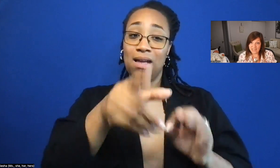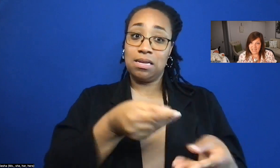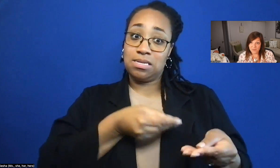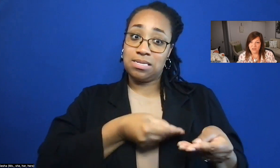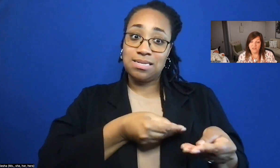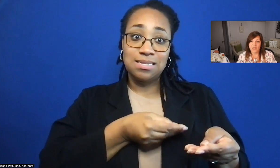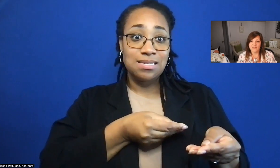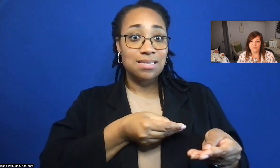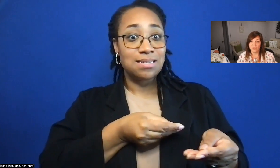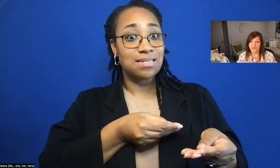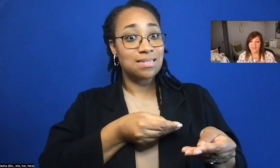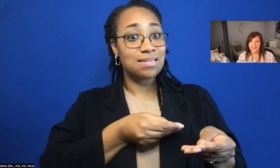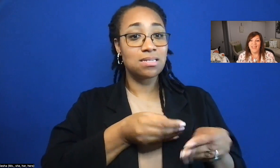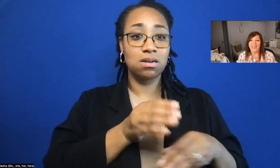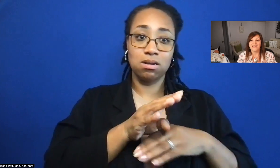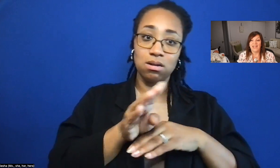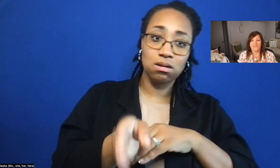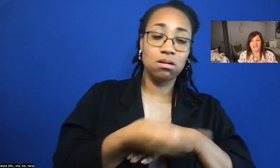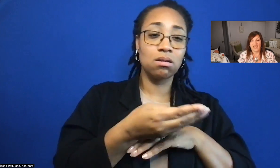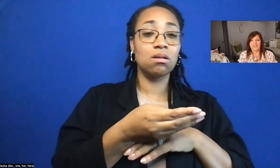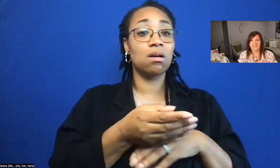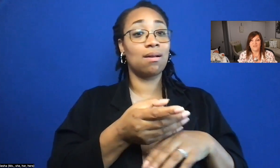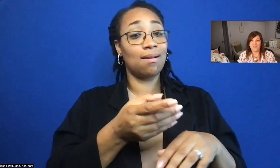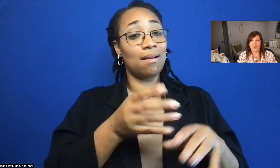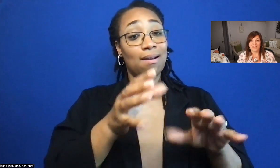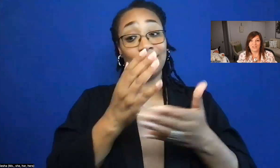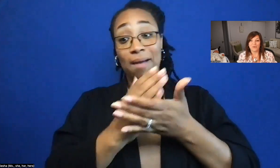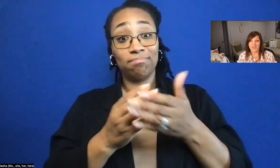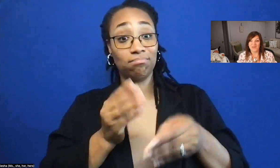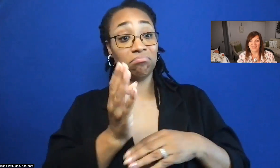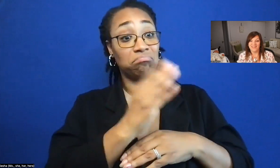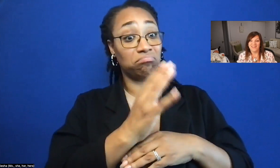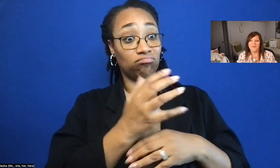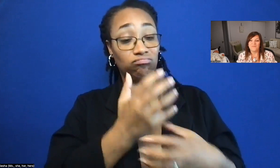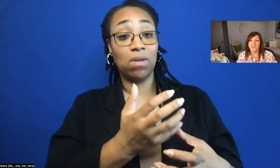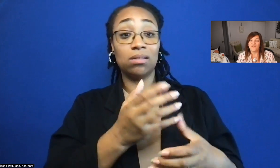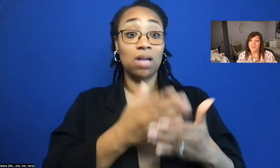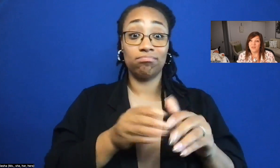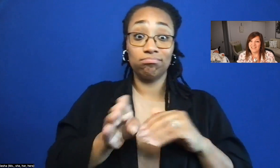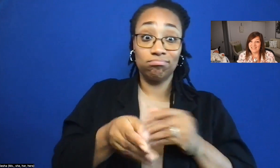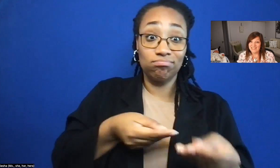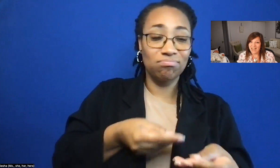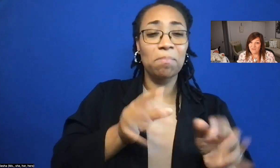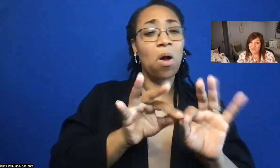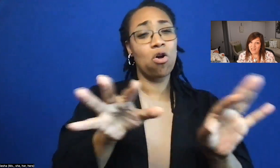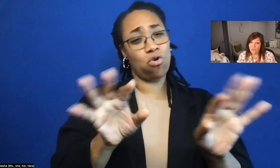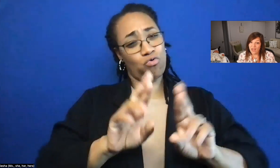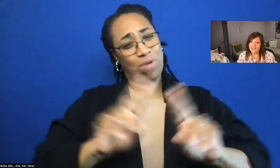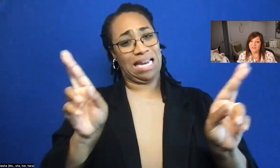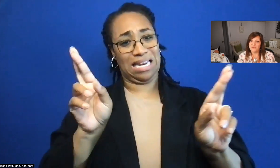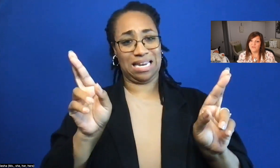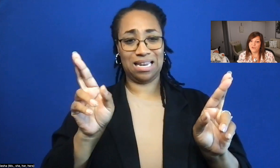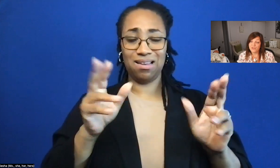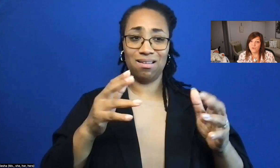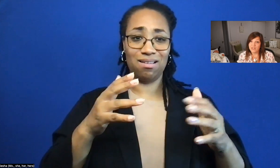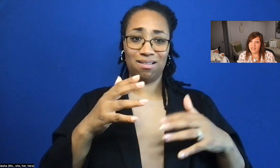to keep your colostrum moving and to have on hand to feed back to your baby. If your baby is not feeding well in